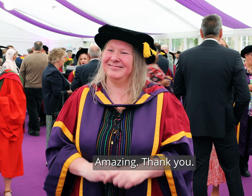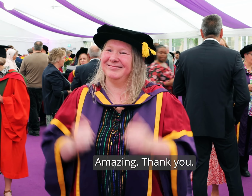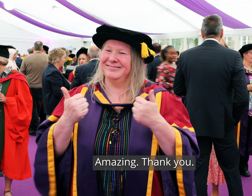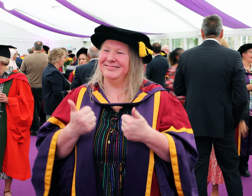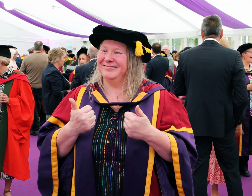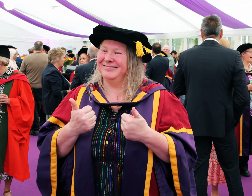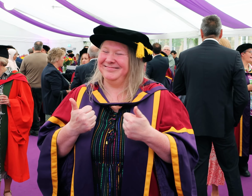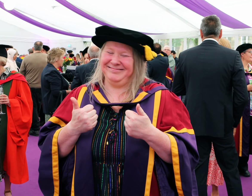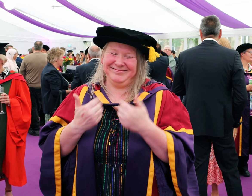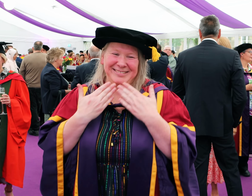thank you. you.